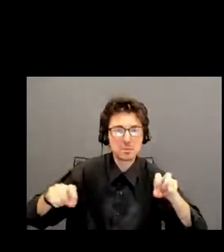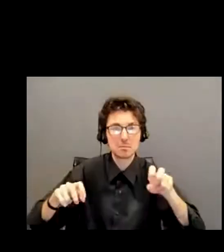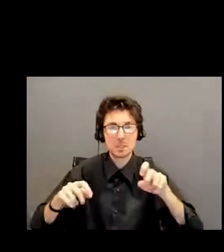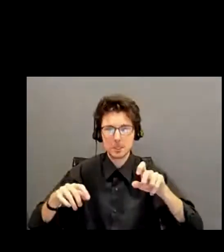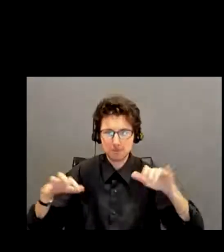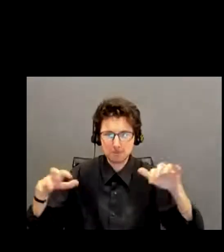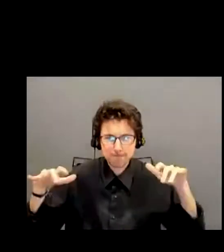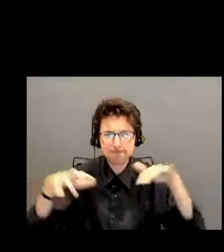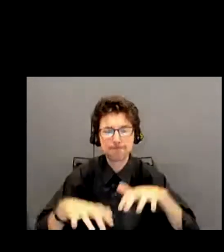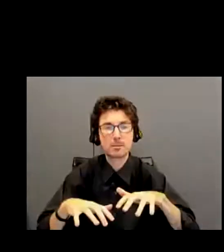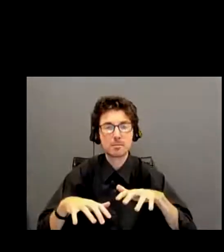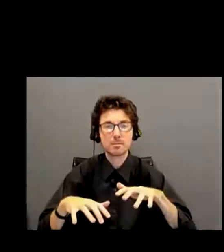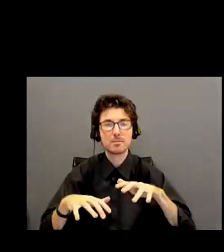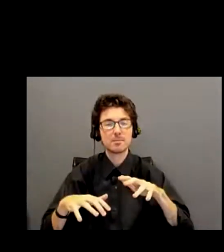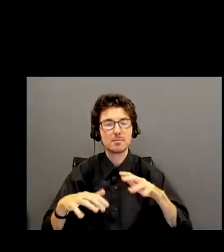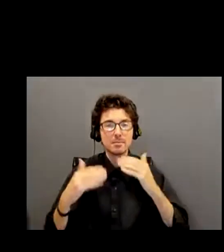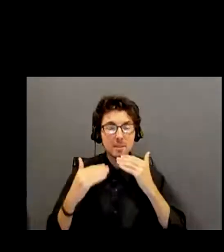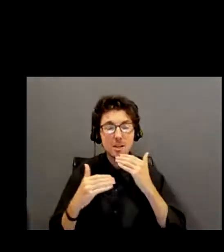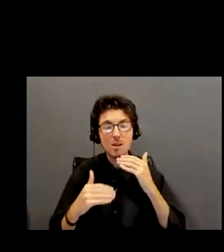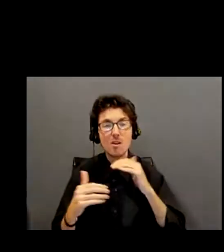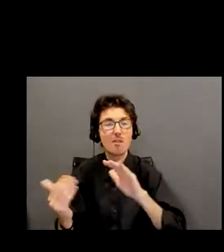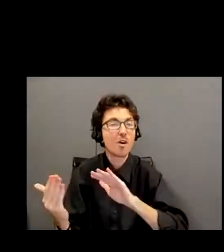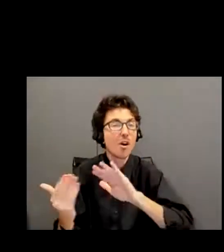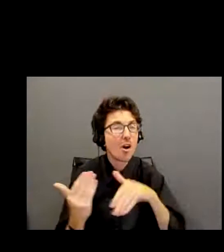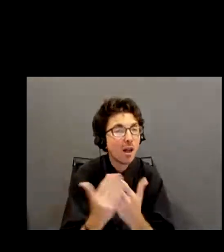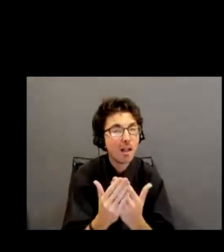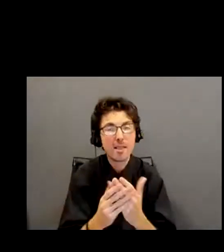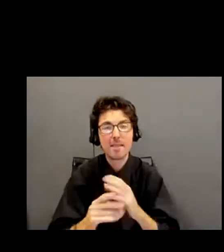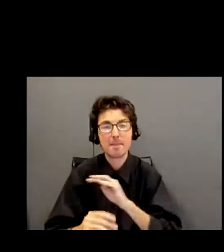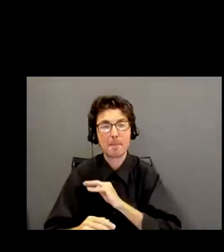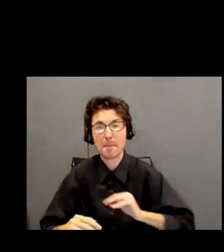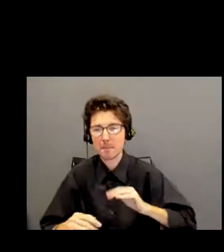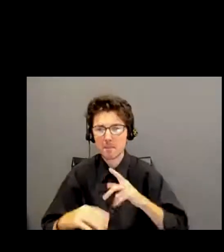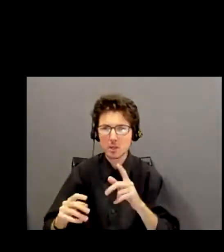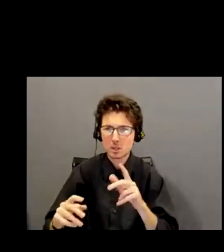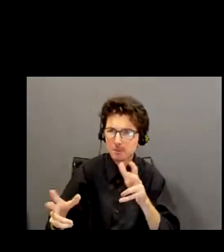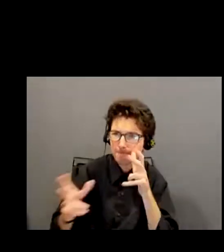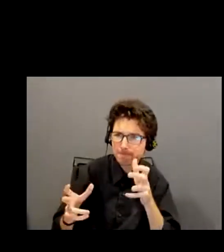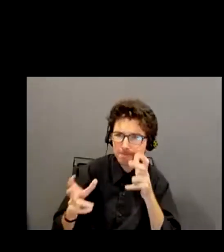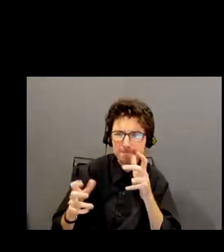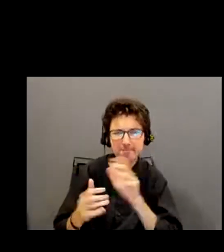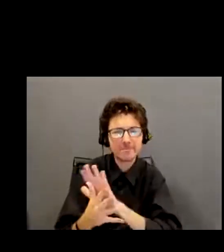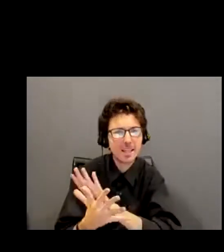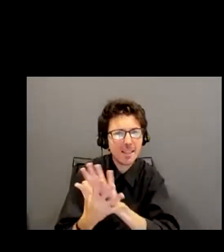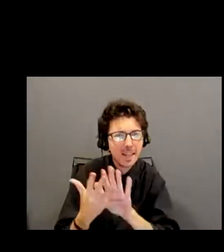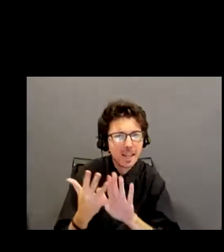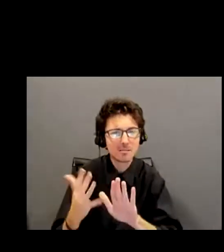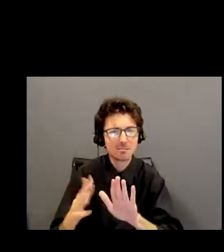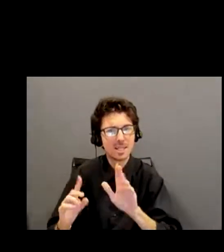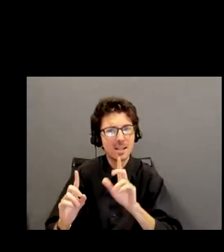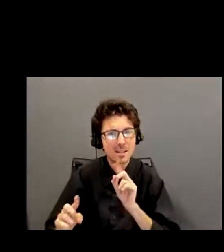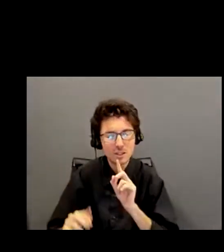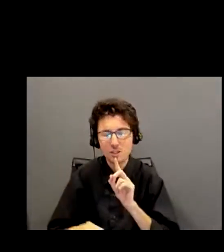us, to our interesting member that I learned from them a lot. I would like to thank to you, Val Geva, from the